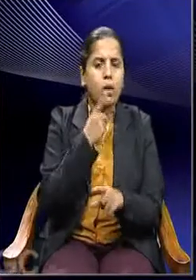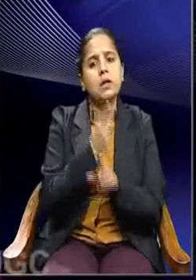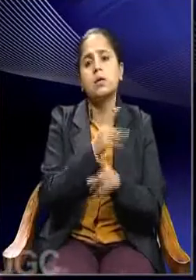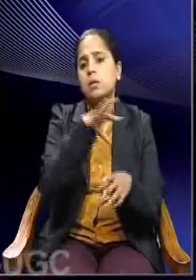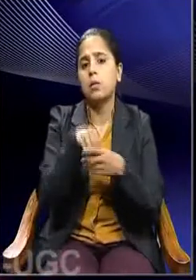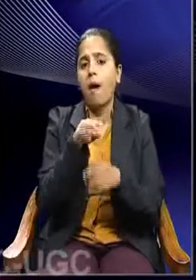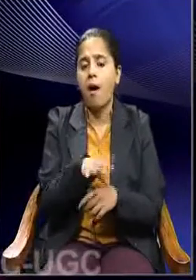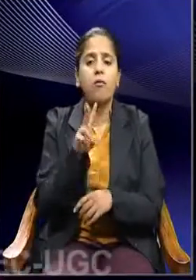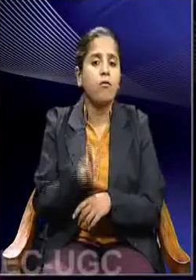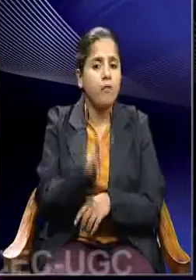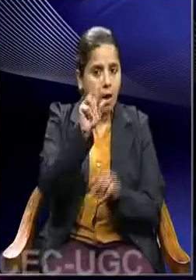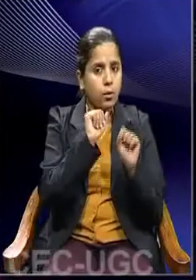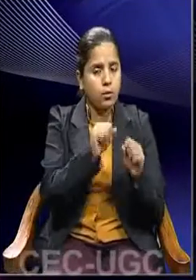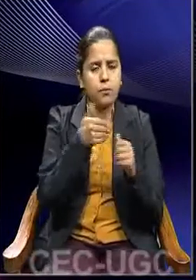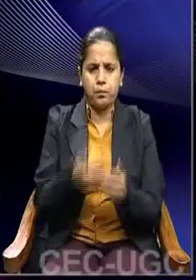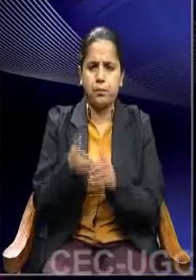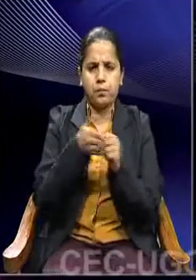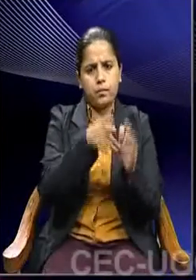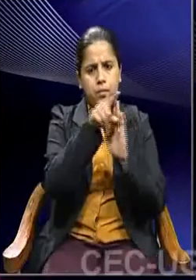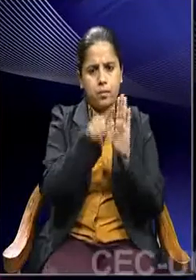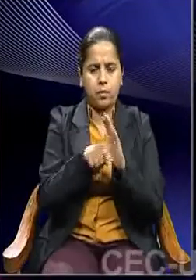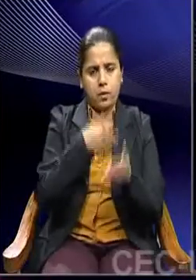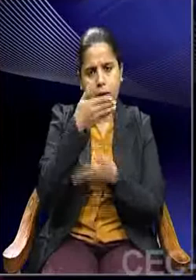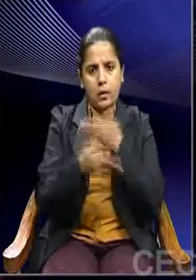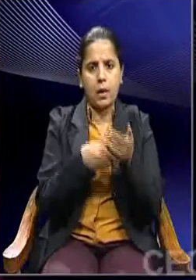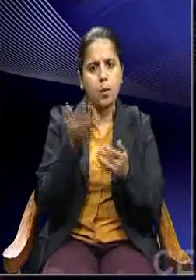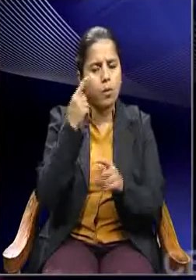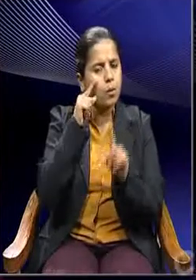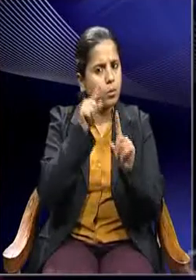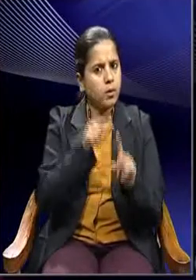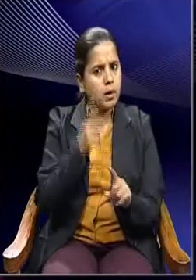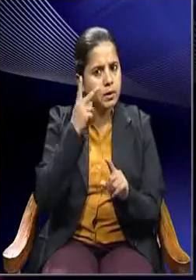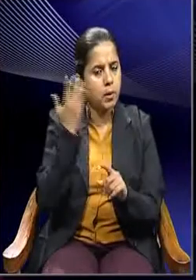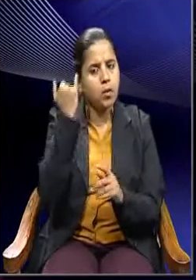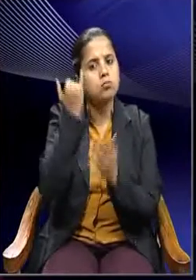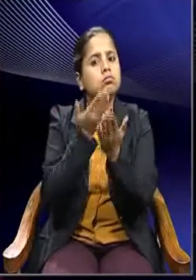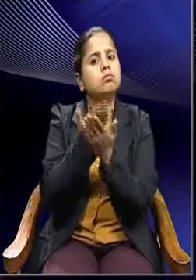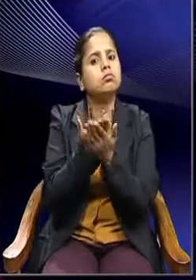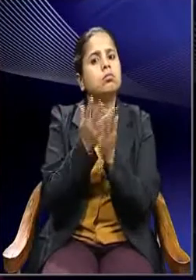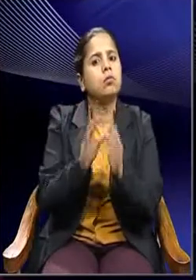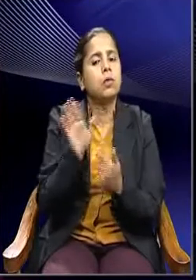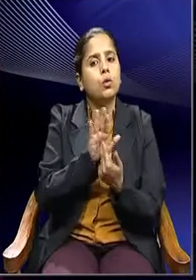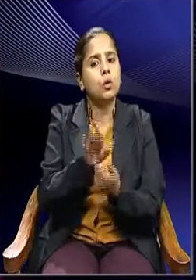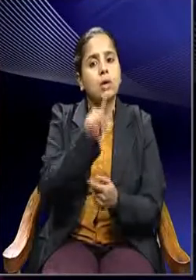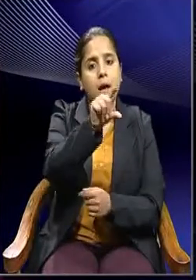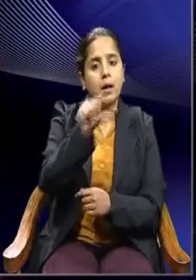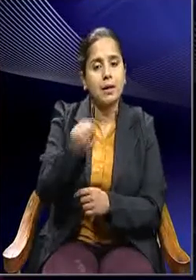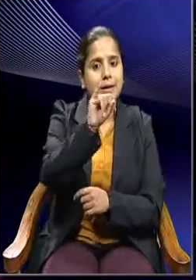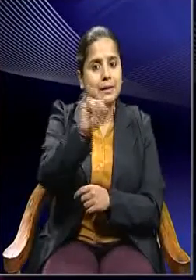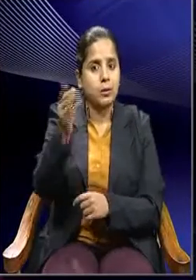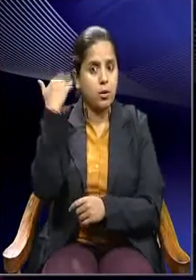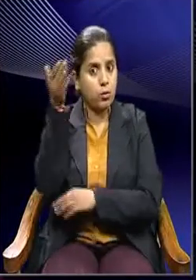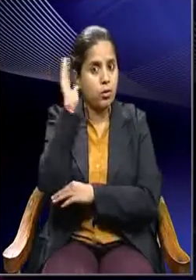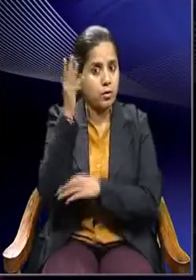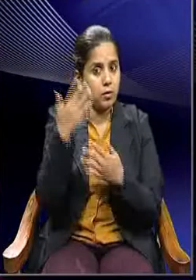the guiding principles that have been pointed out in the recommendation presented in 1966. And once again,